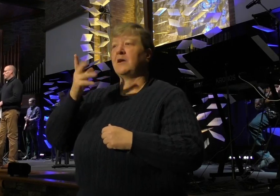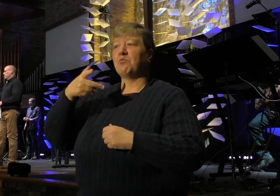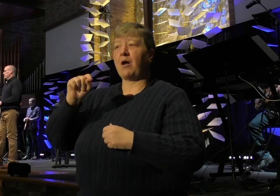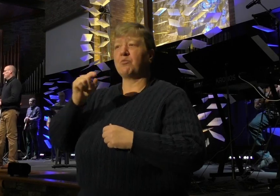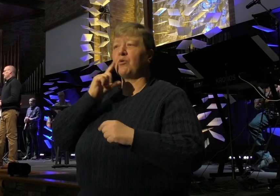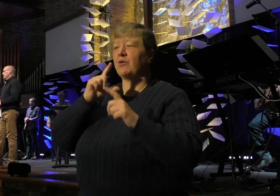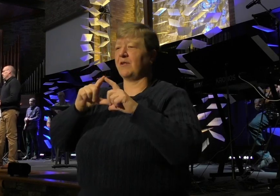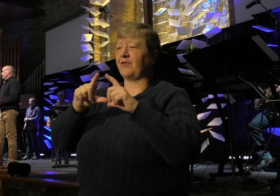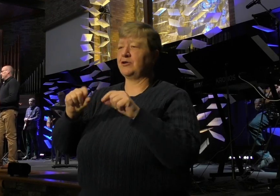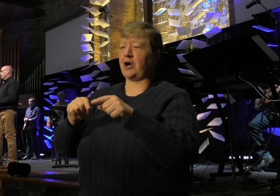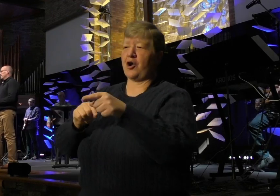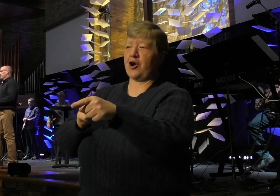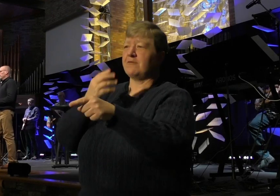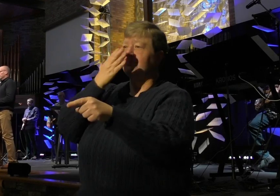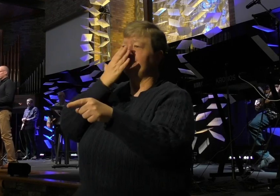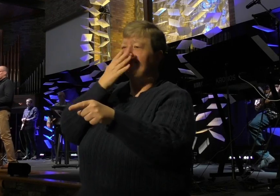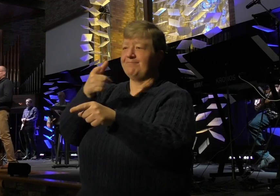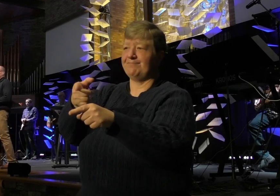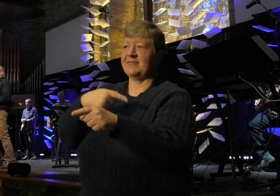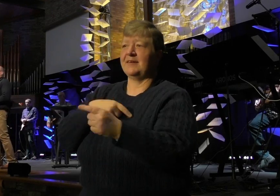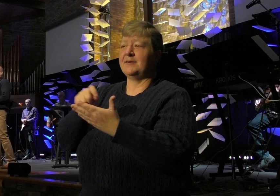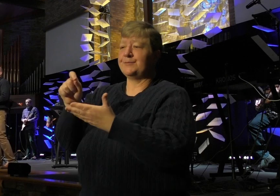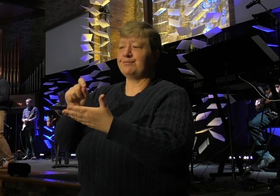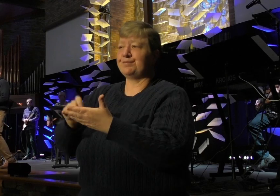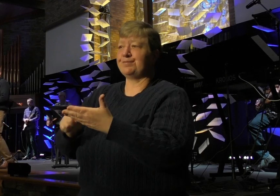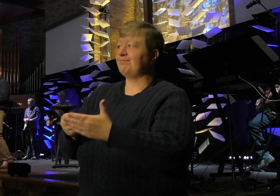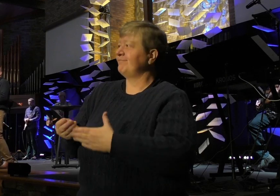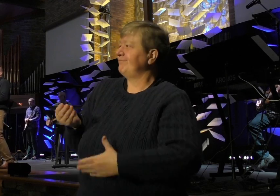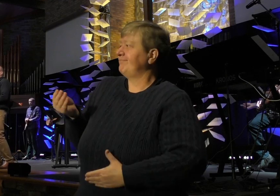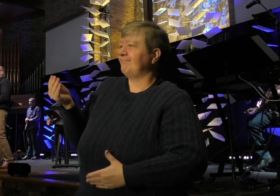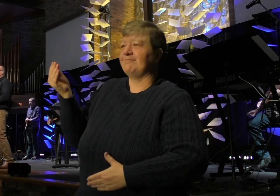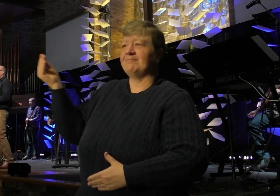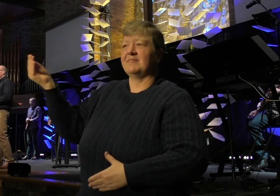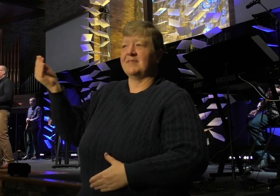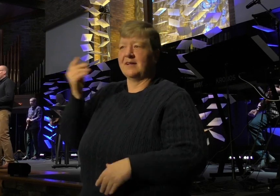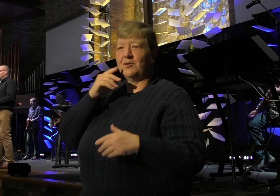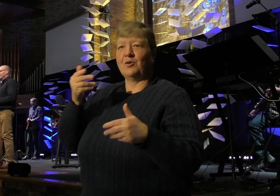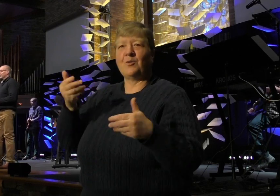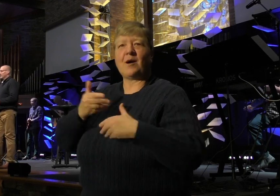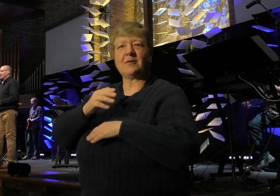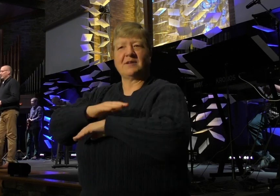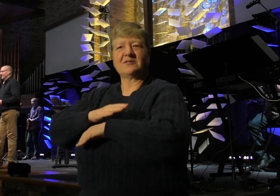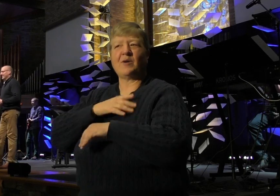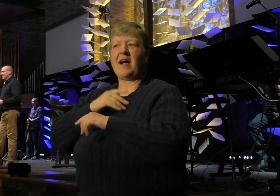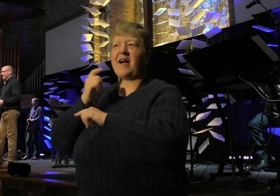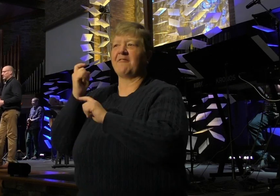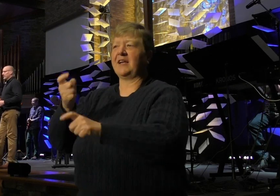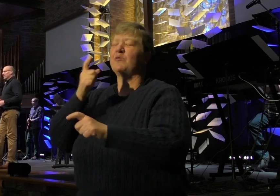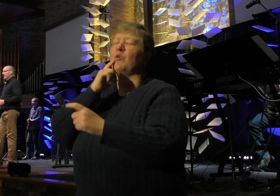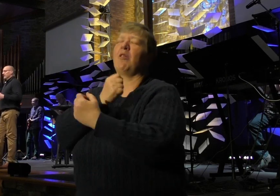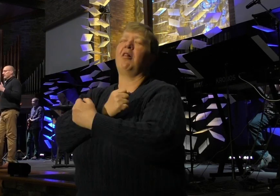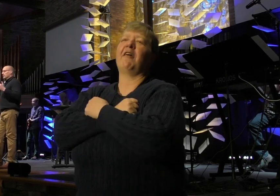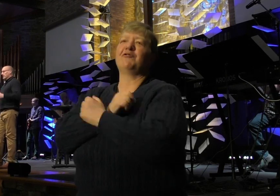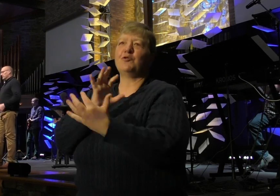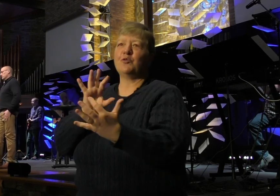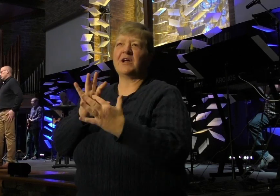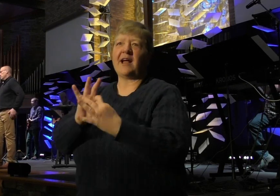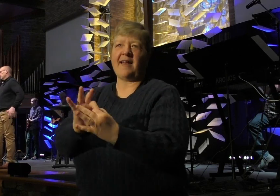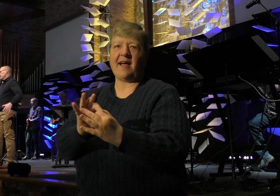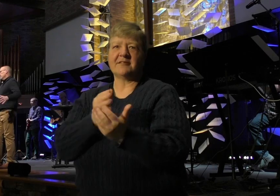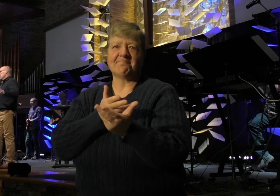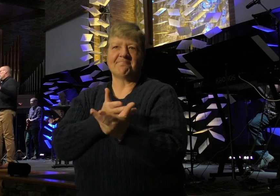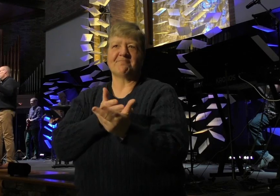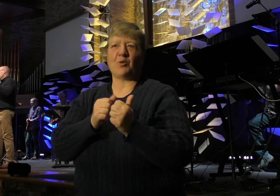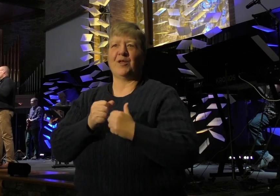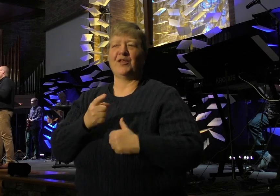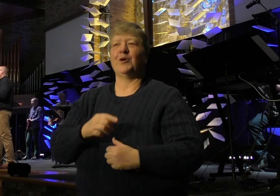a card in the pew. Please fill that out. Take it to the welcome desk, and we have a gift for you. Again, would love to connect with you. Just want to let you know